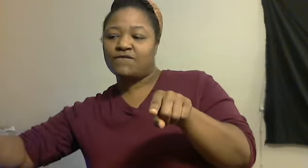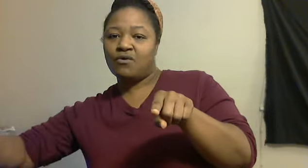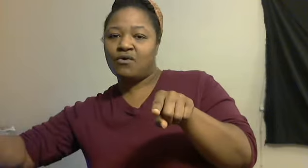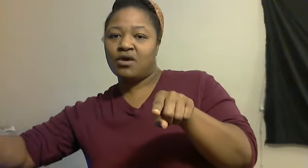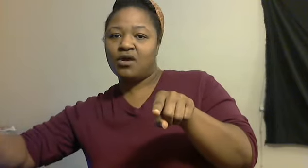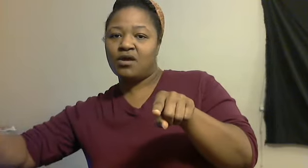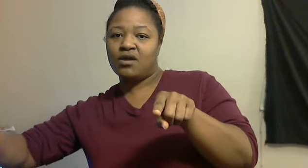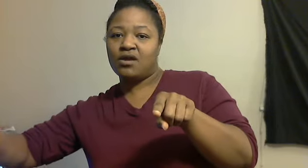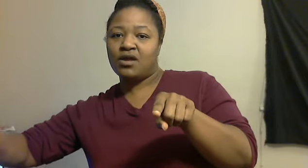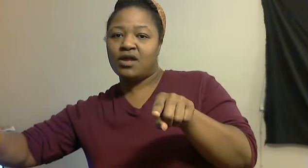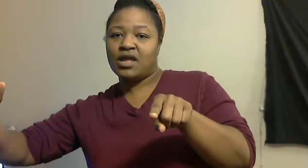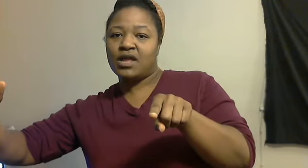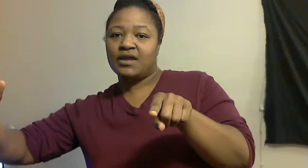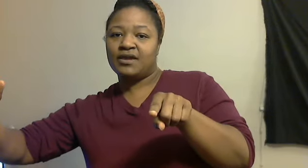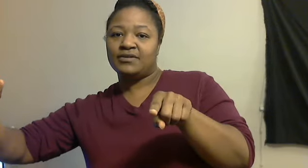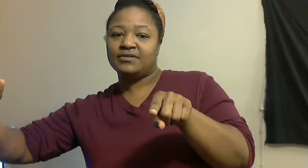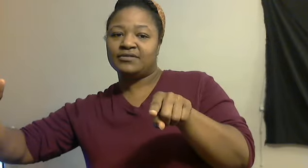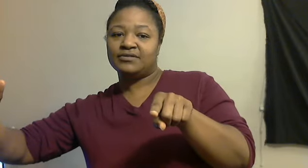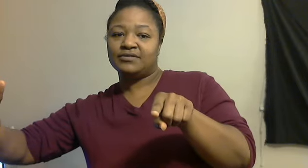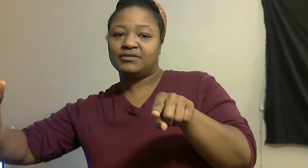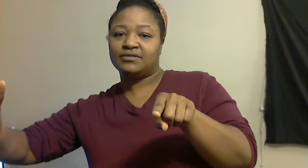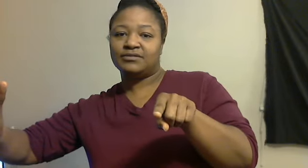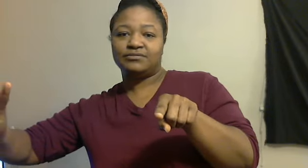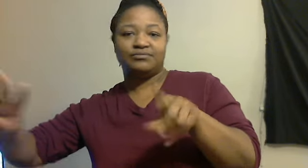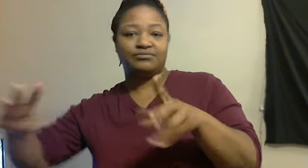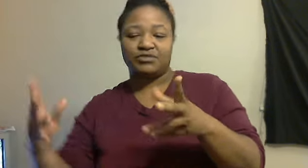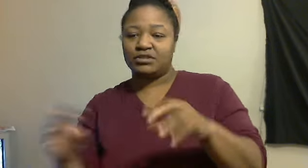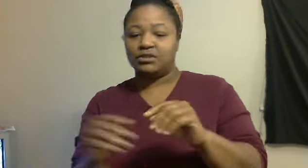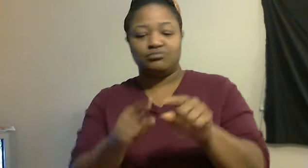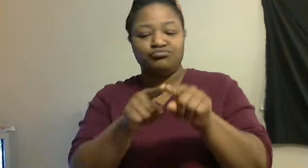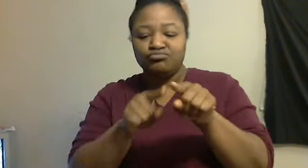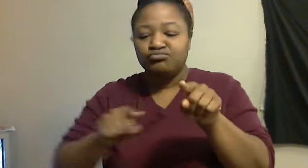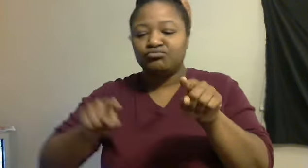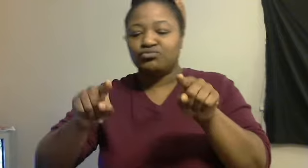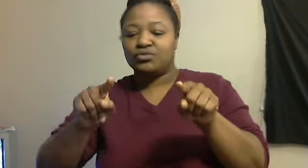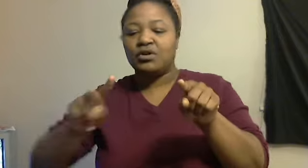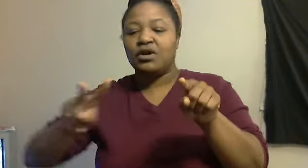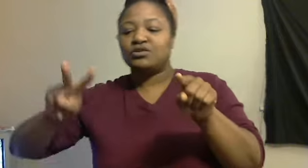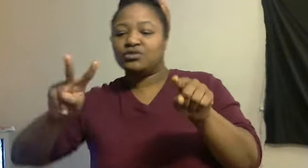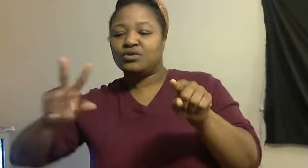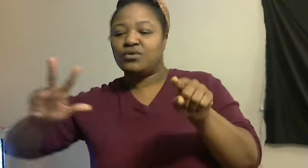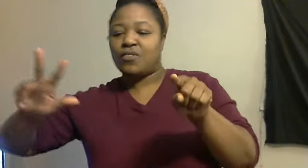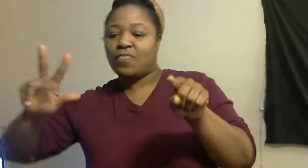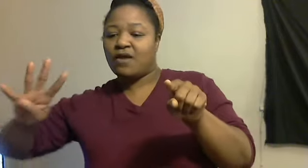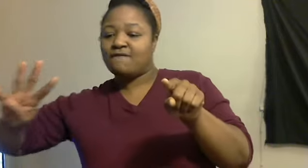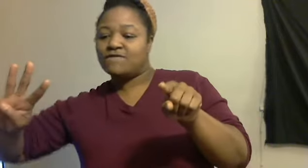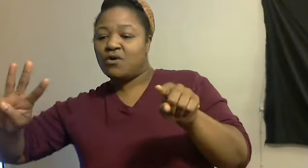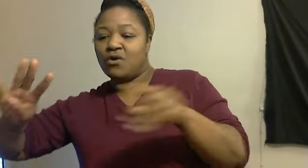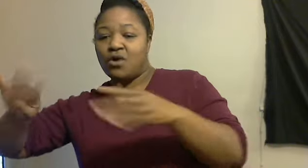4. Notice all we did was just increase it by 1, by 2, by 3, by 4, and then we ended up at 7. That was our